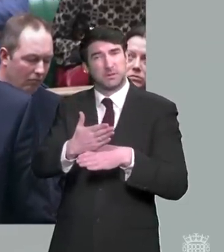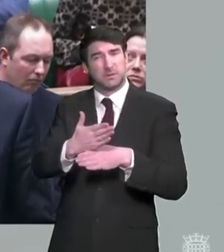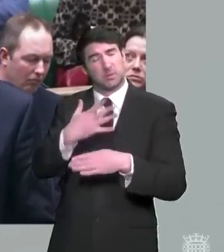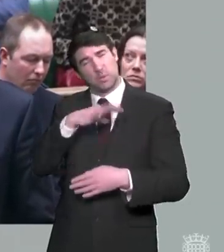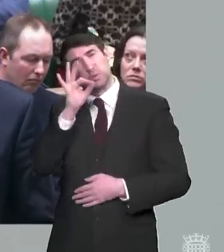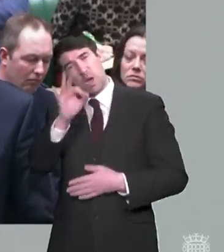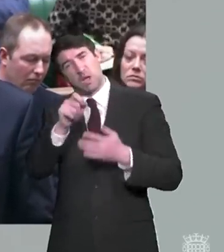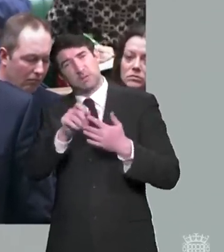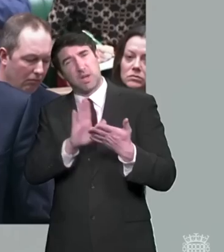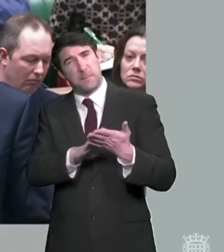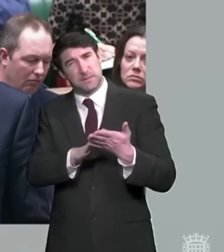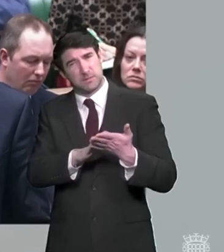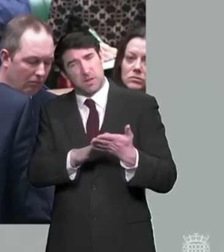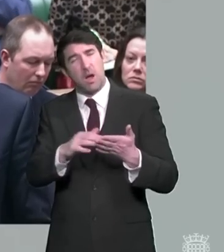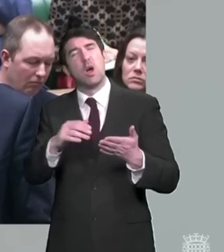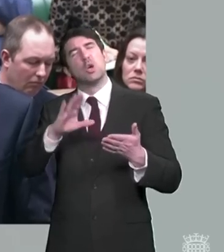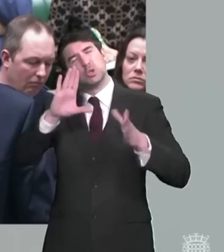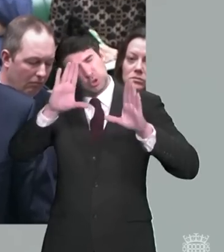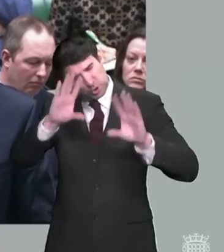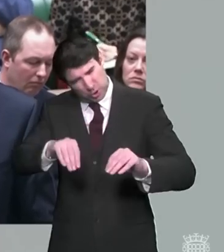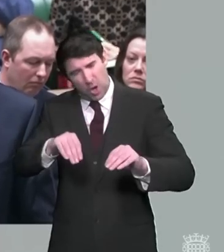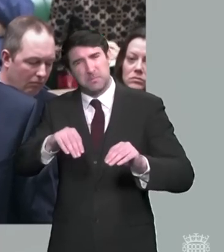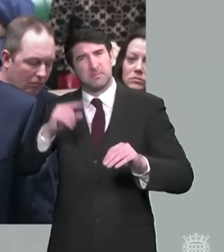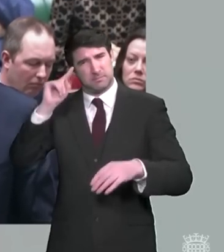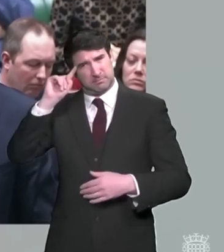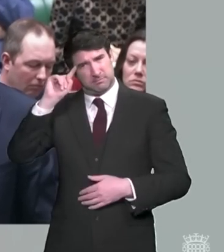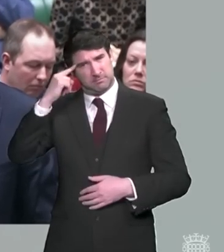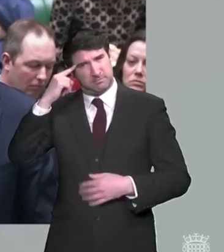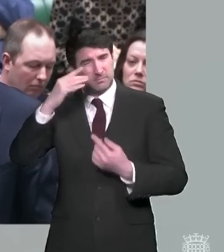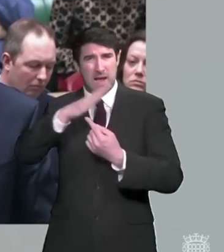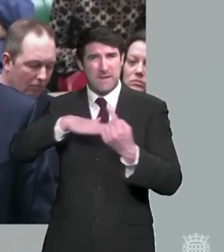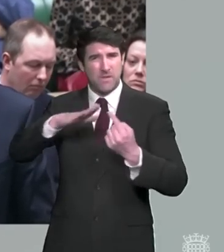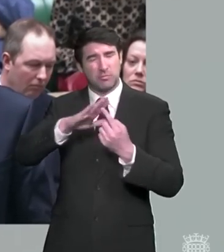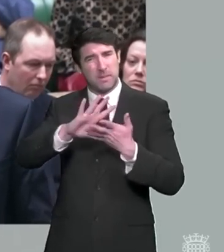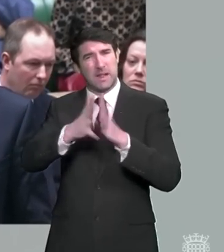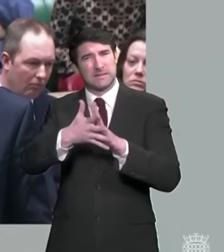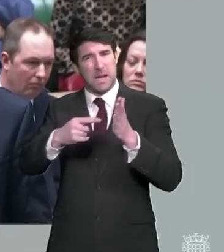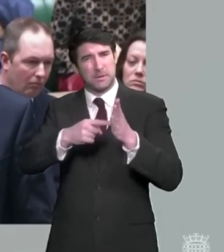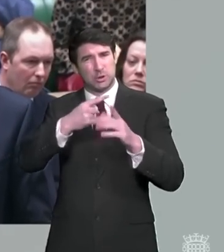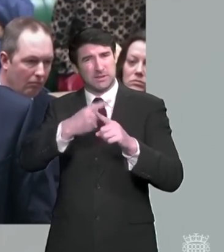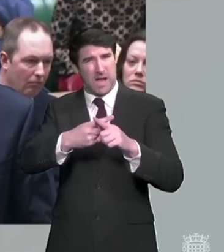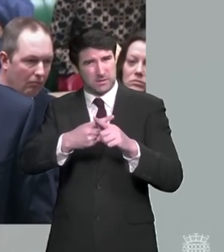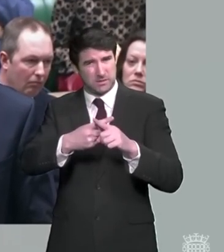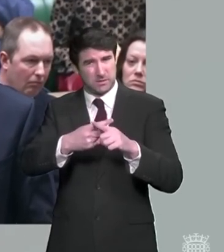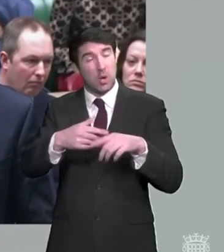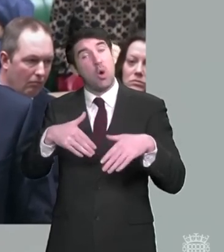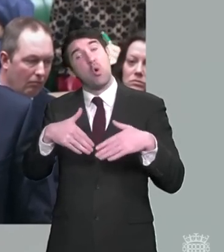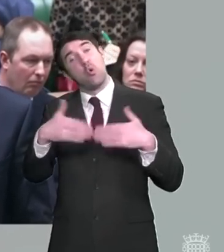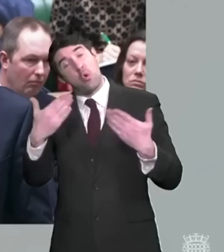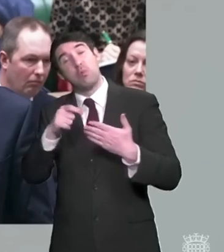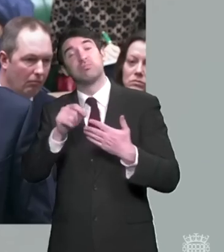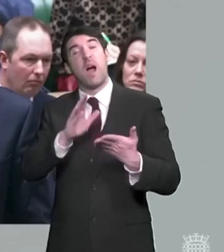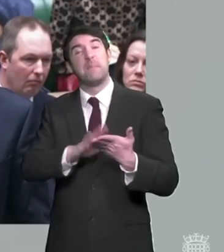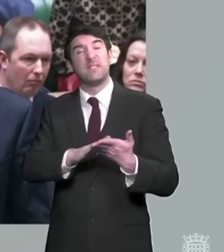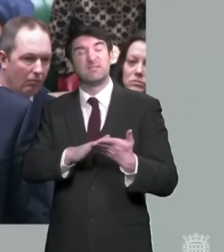will the Prime Minister commit to scrapping this environmentally and economically damaging tax, or will he instead confirm